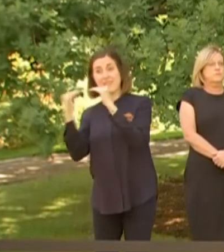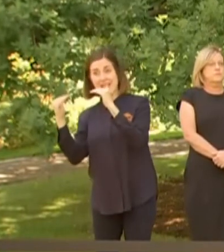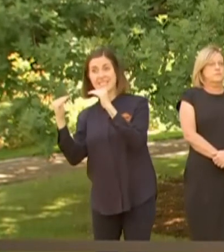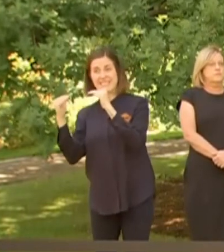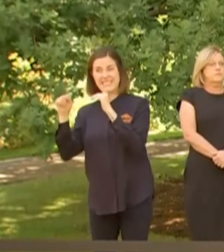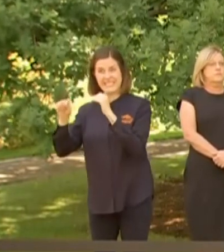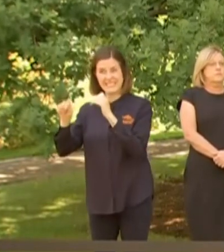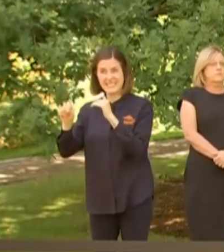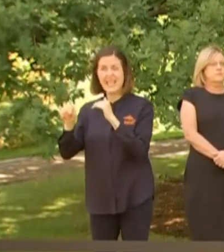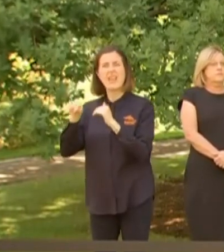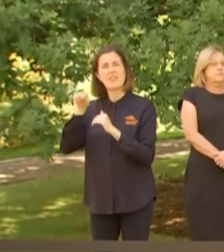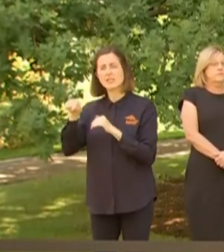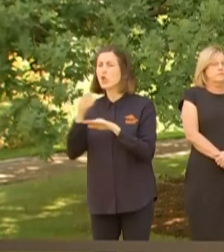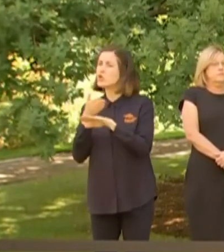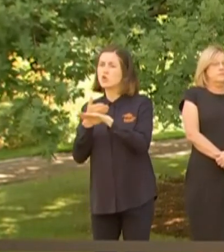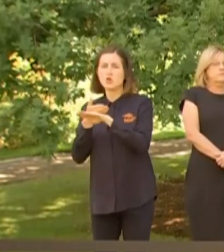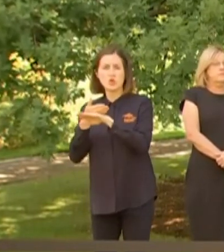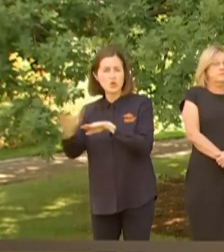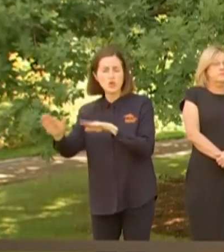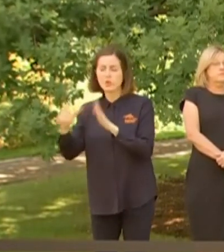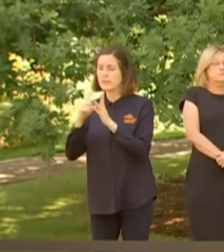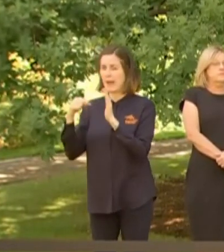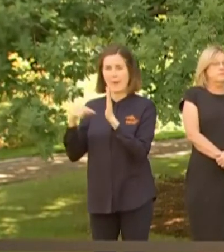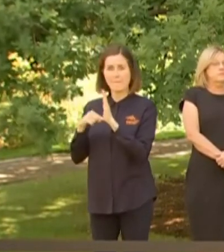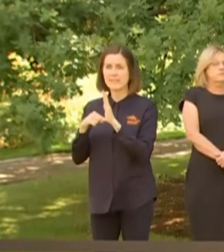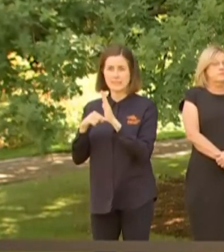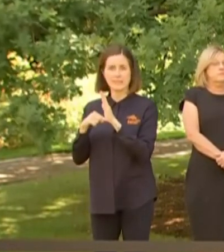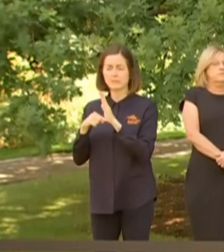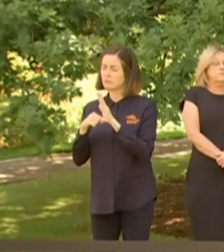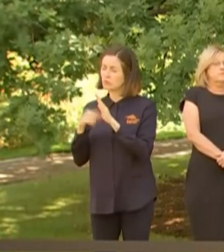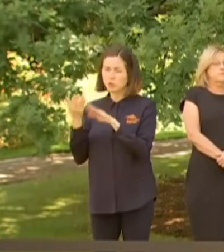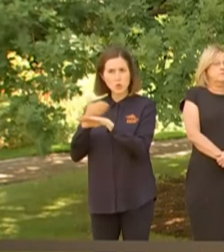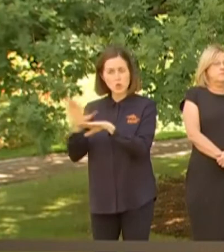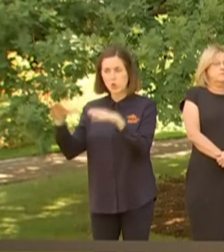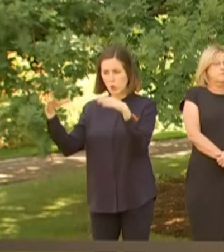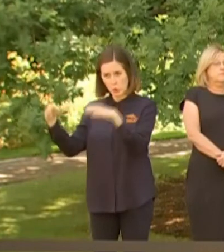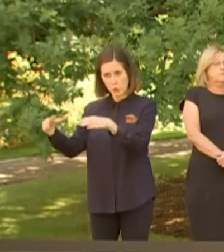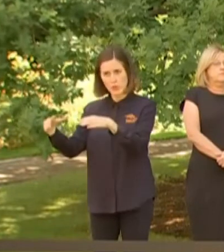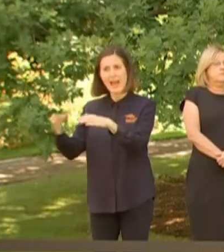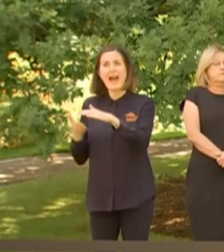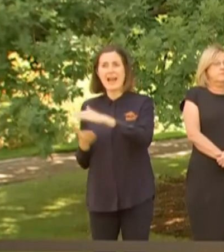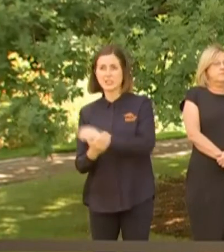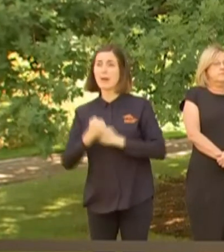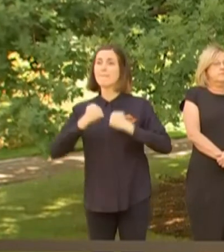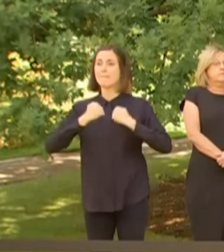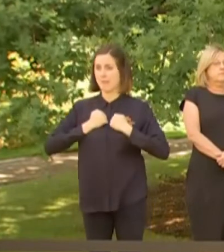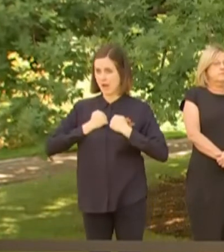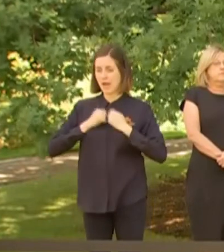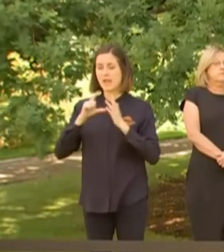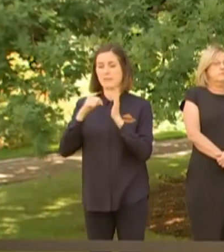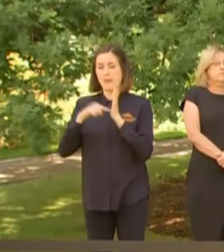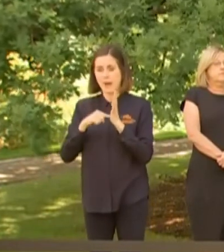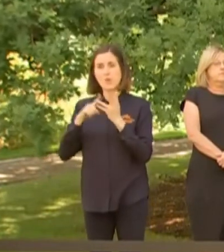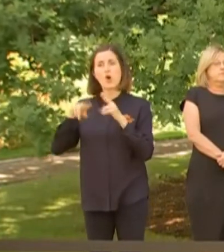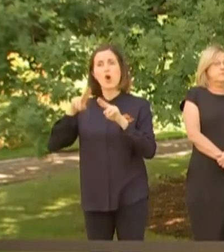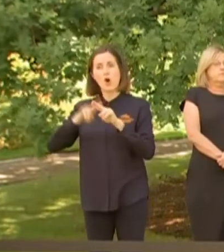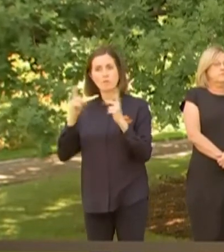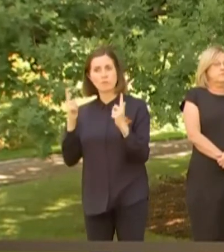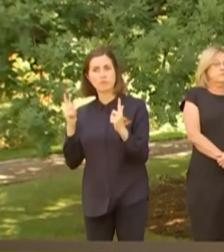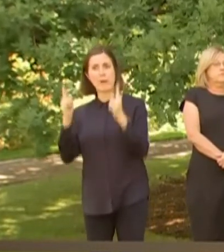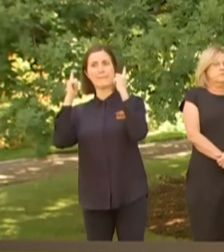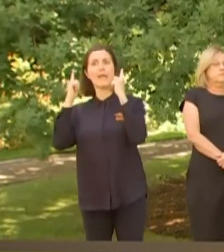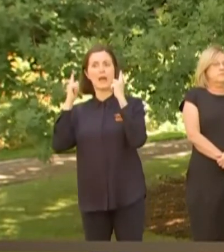be over in a brand new department, and that gives DPC, I think, a greater focus on making